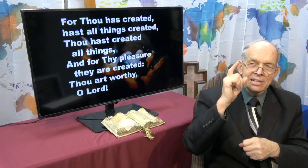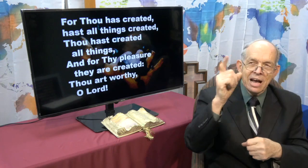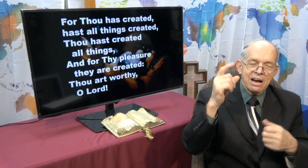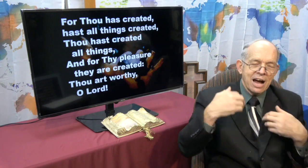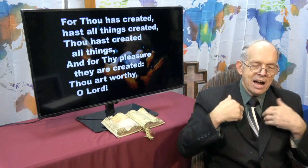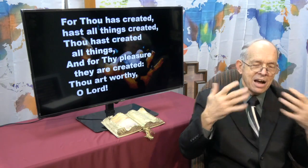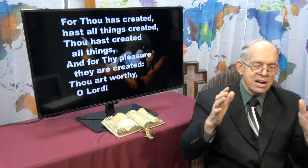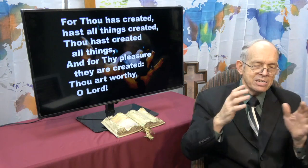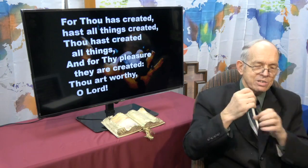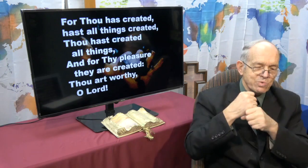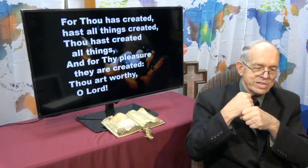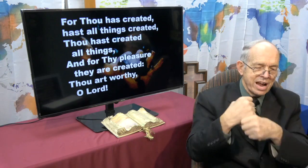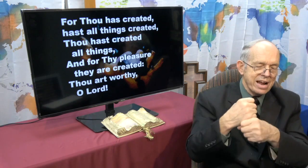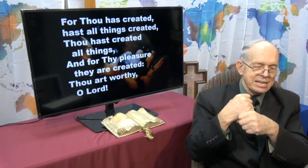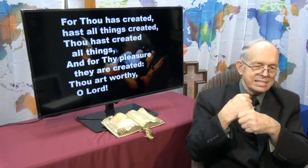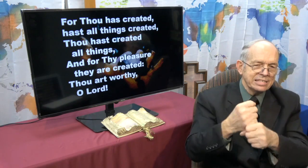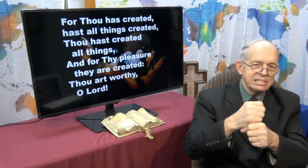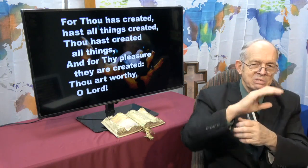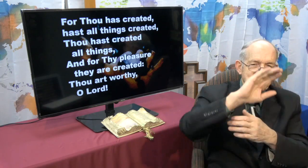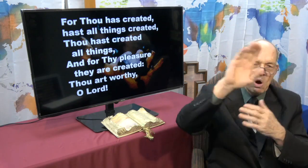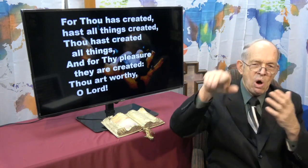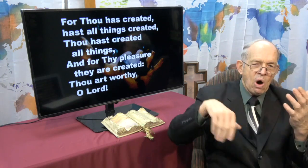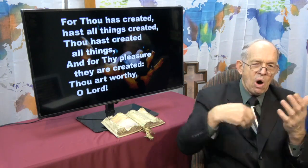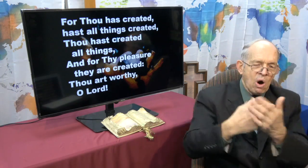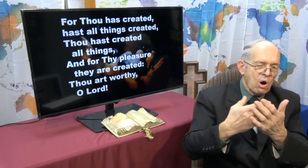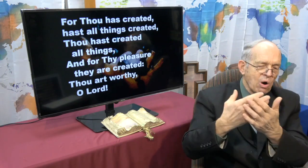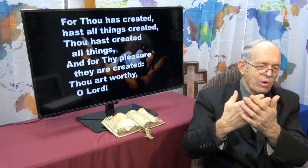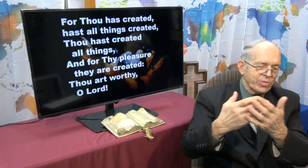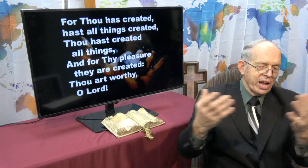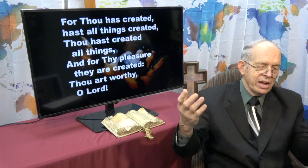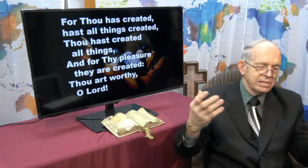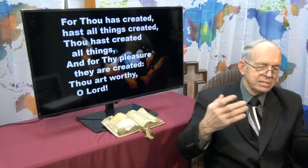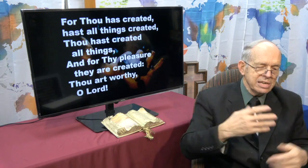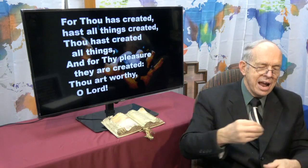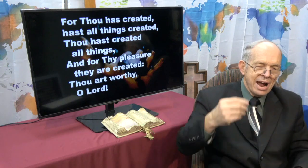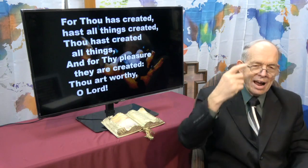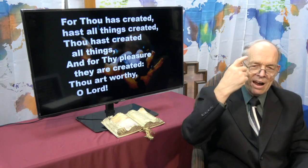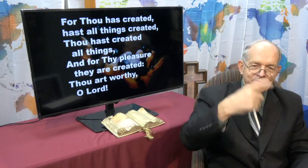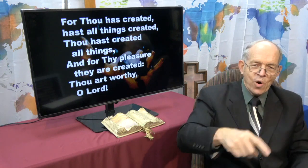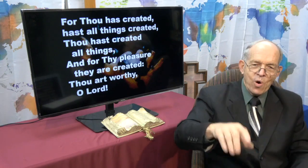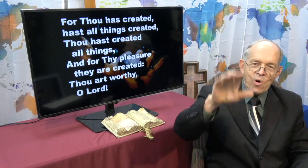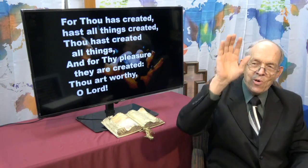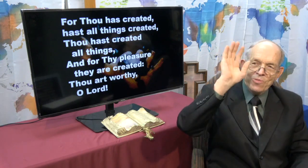redeemed, thou hast redeemed all things, and for